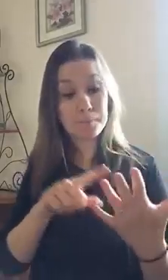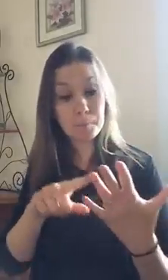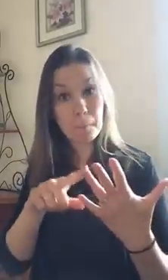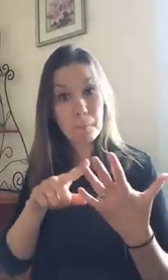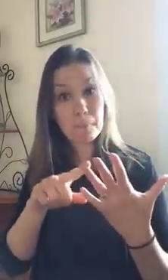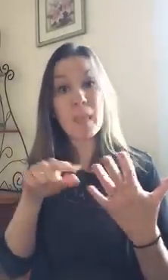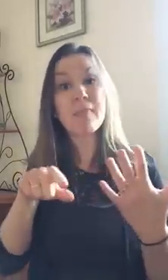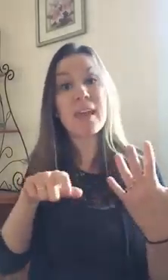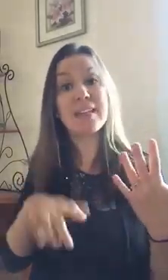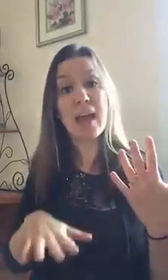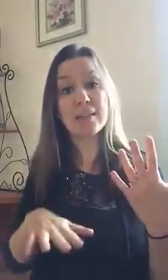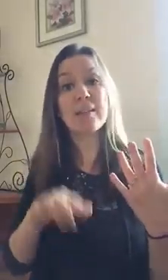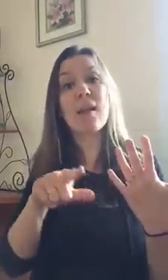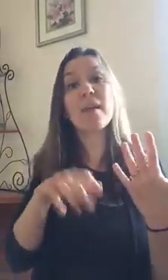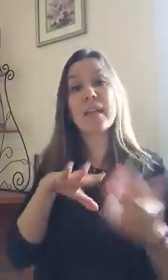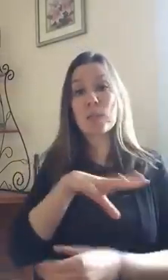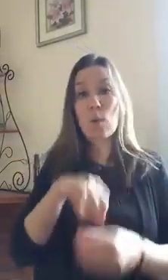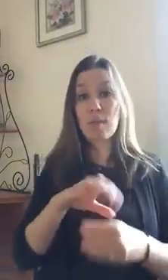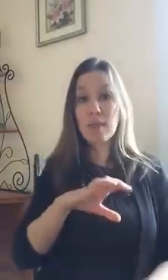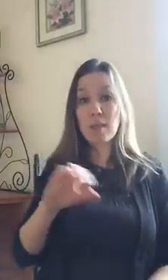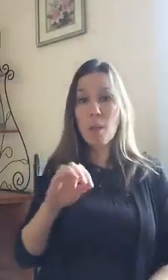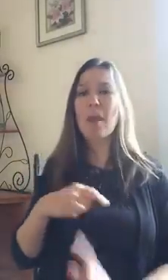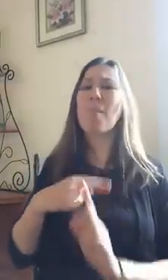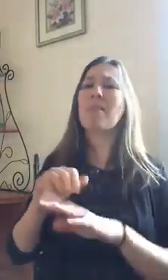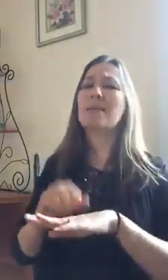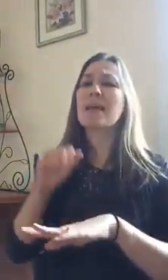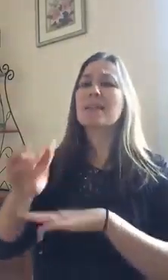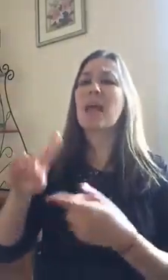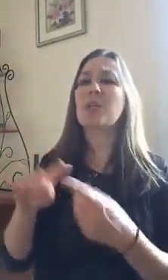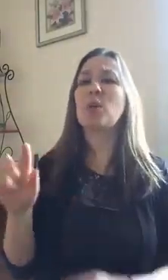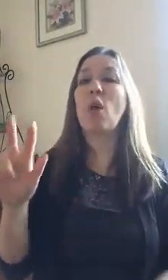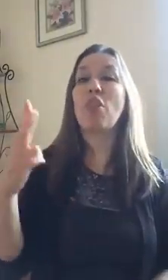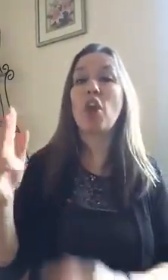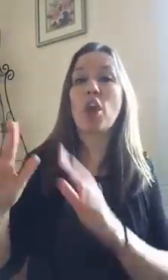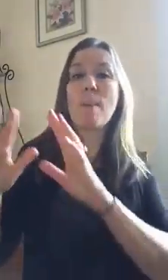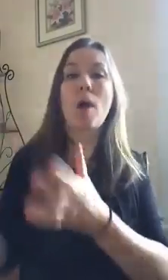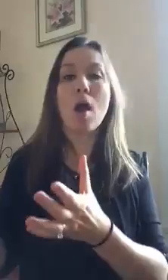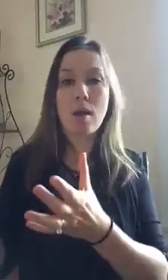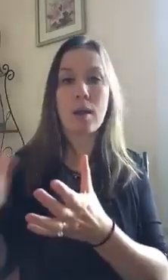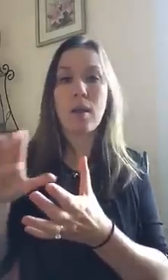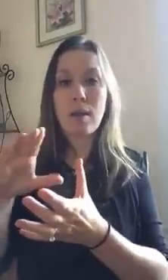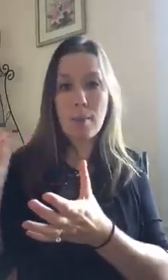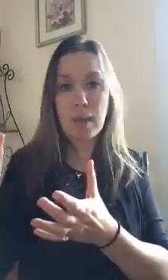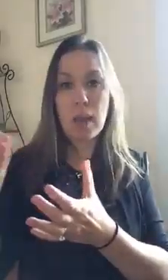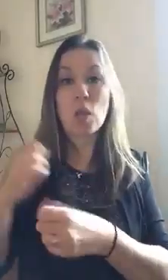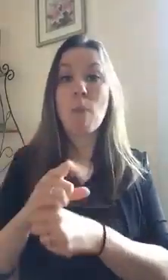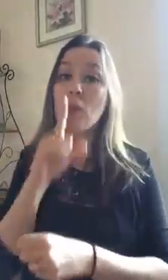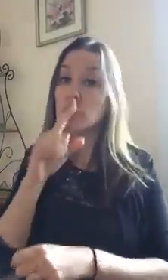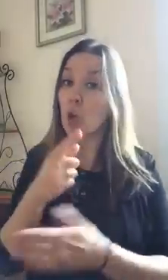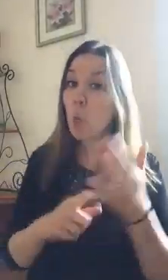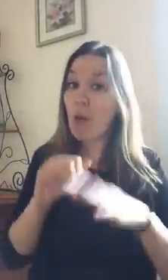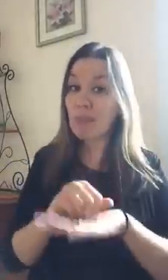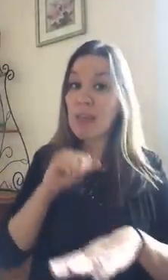within their company, but they also send it out to a third-party company to make sure that what they're sending out